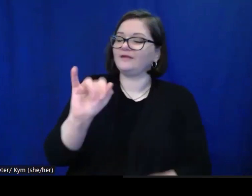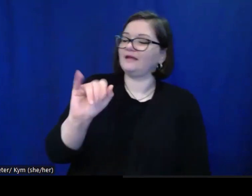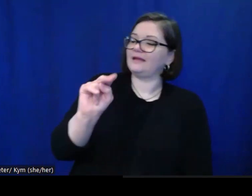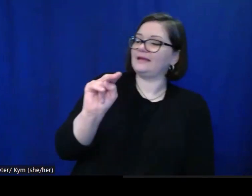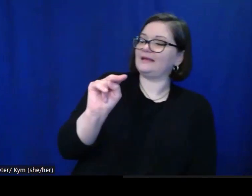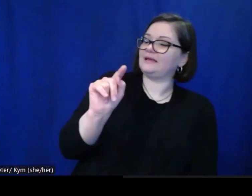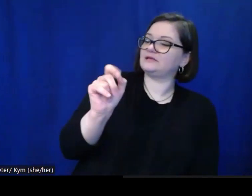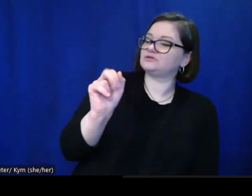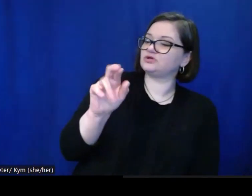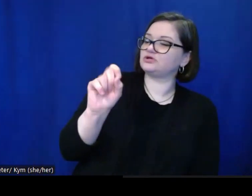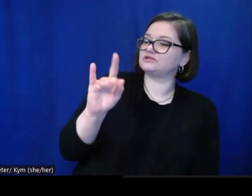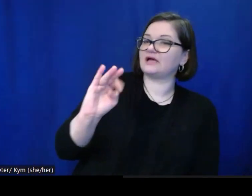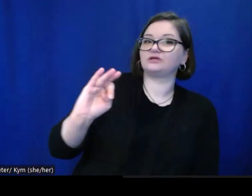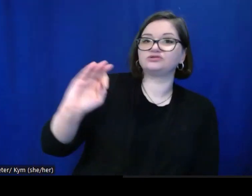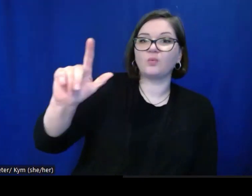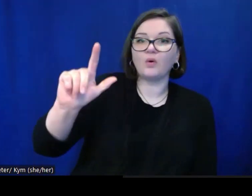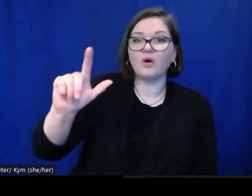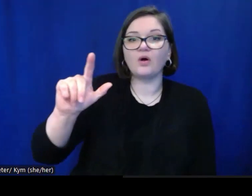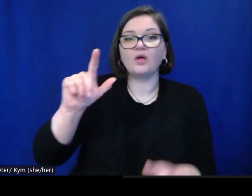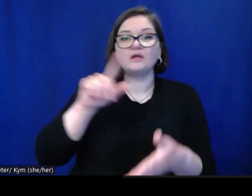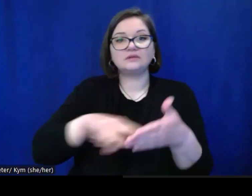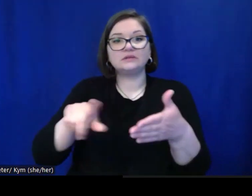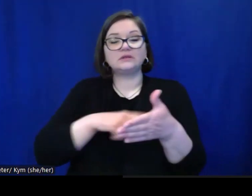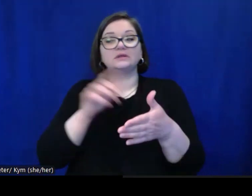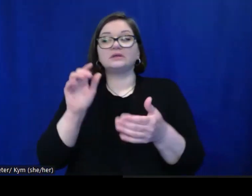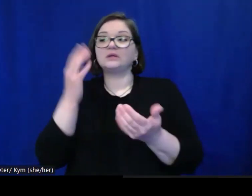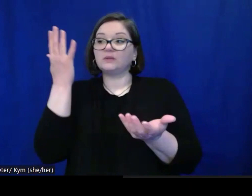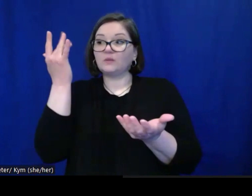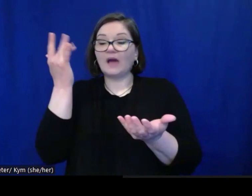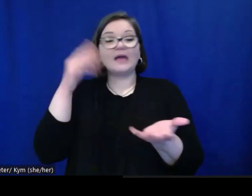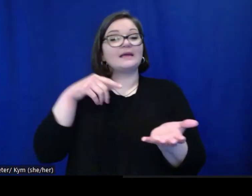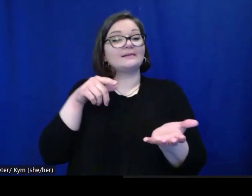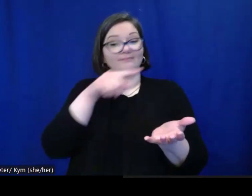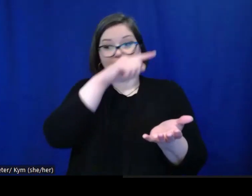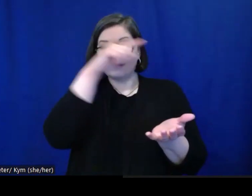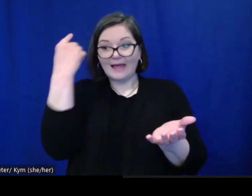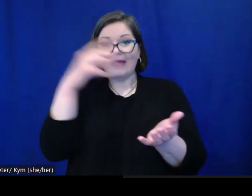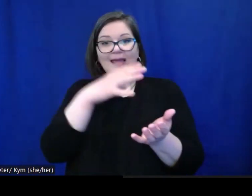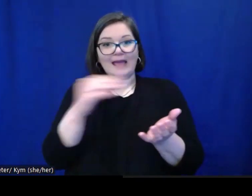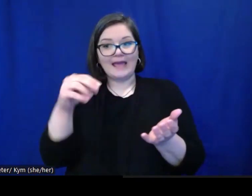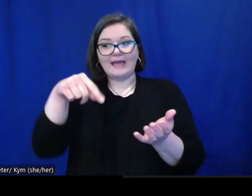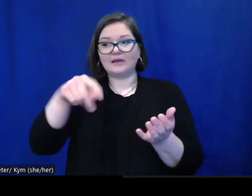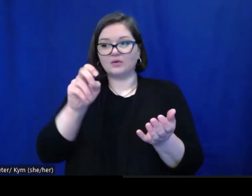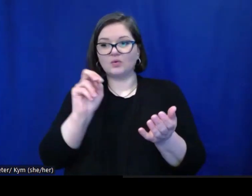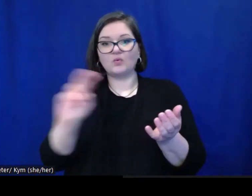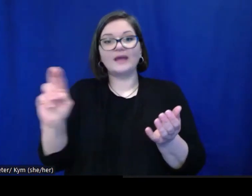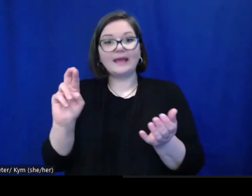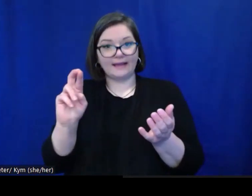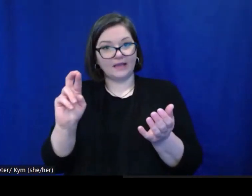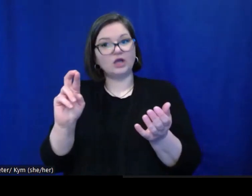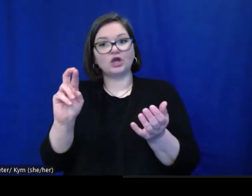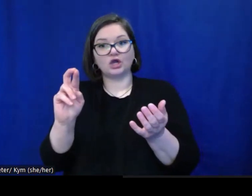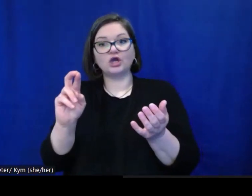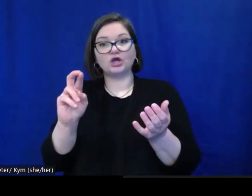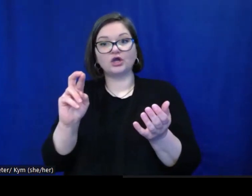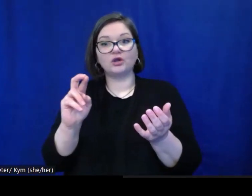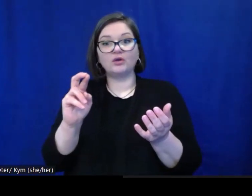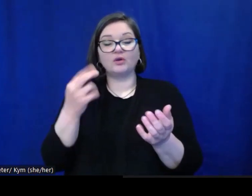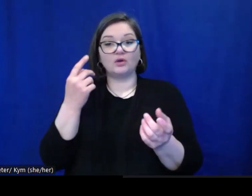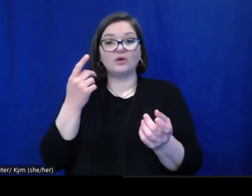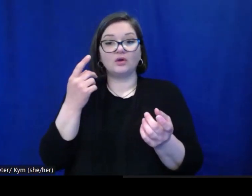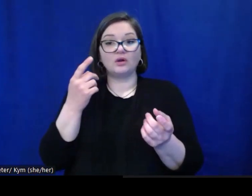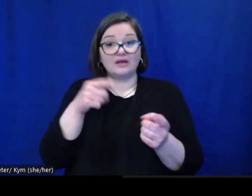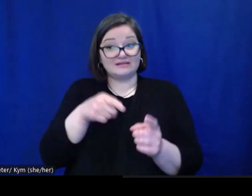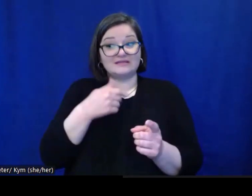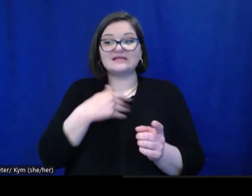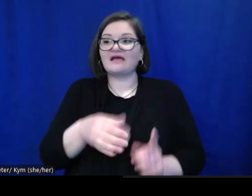somebody who is discriminated because they are Black and because they are queer. And this has multiple